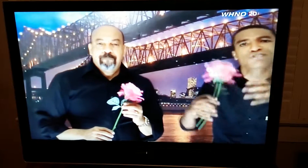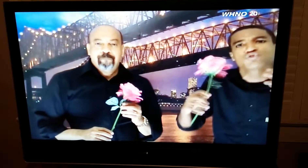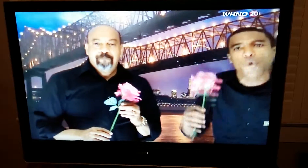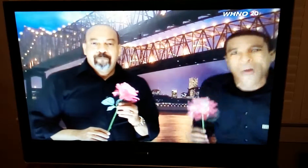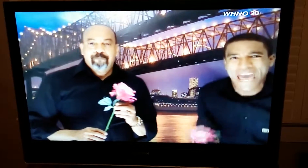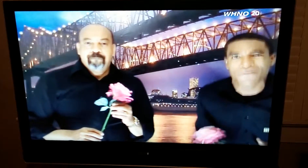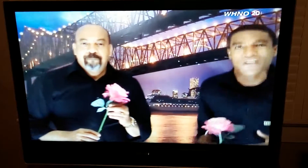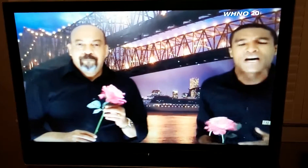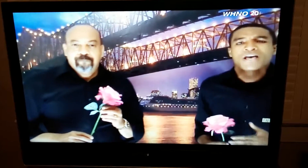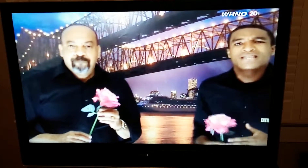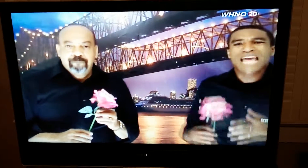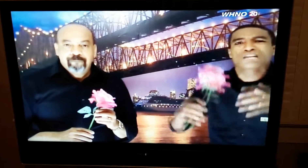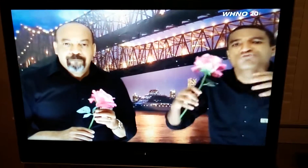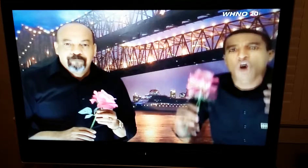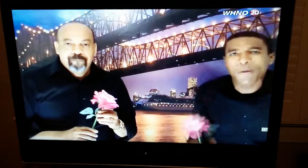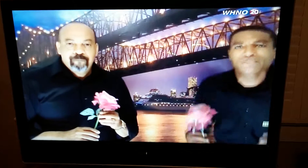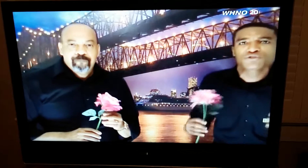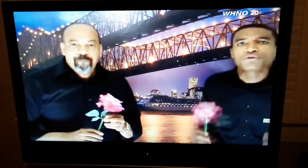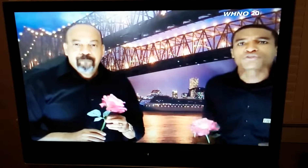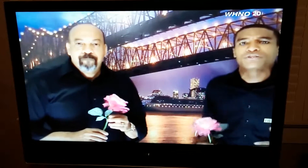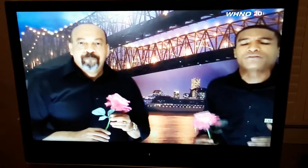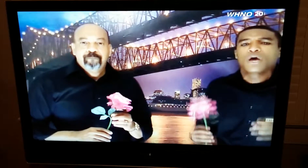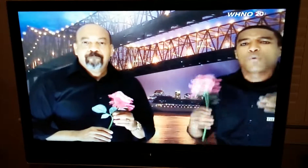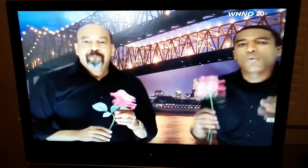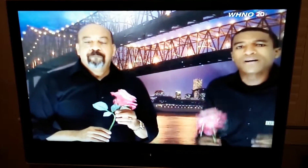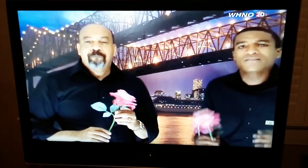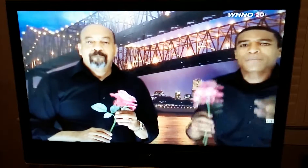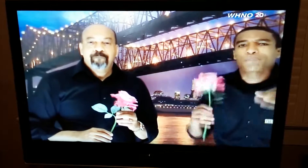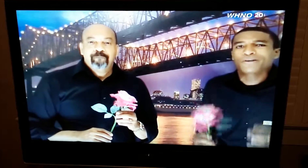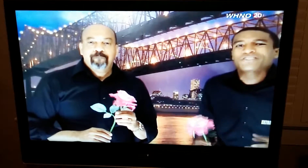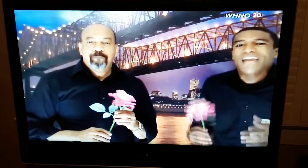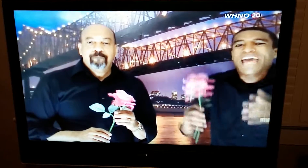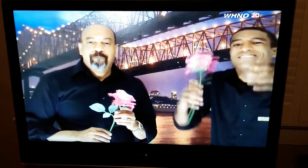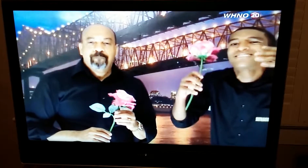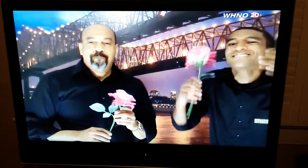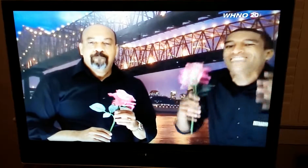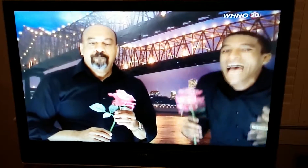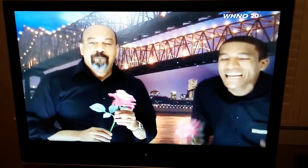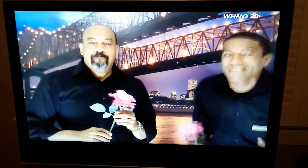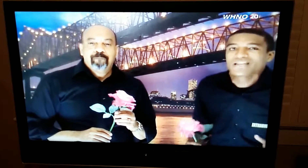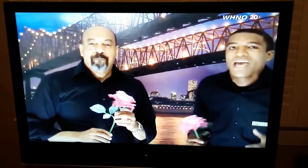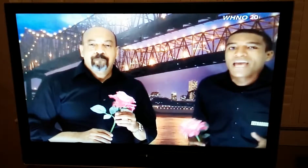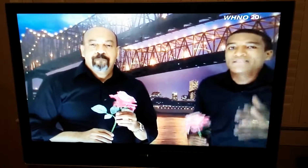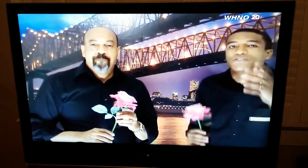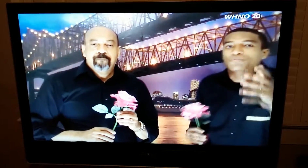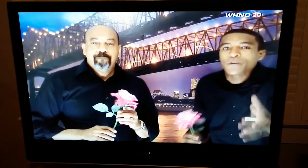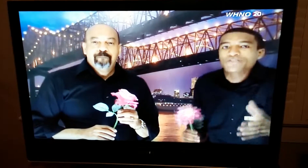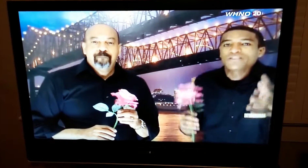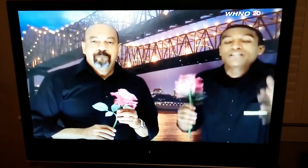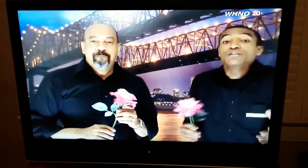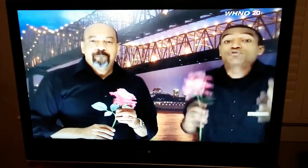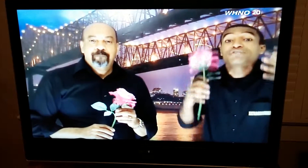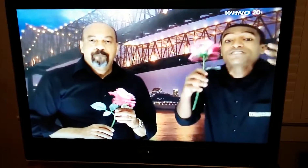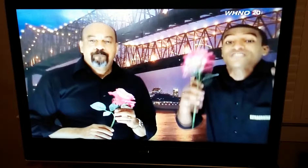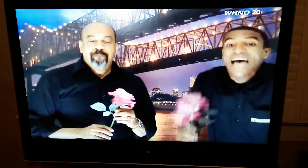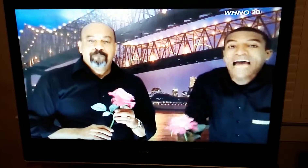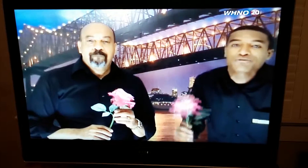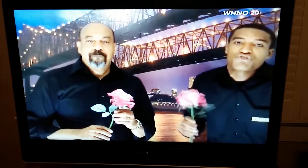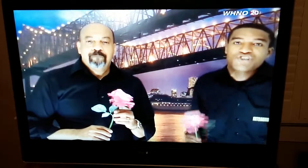is no weather, there are no excuses once a person has decided. And this person needs to decide to